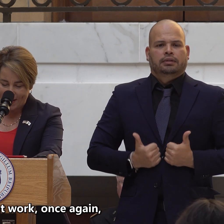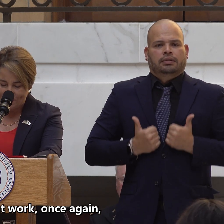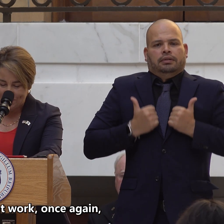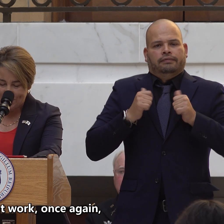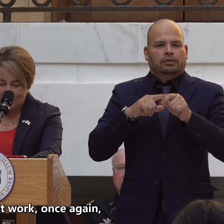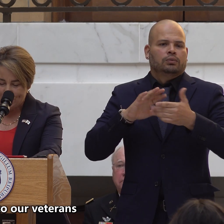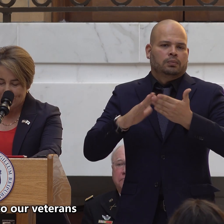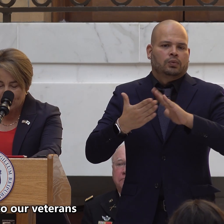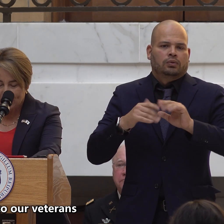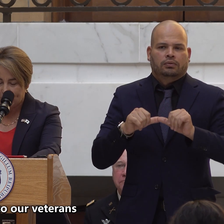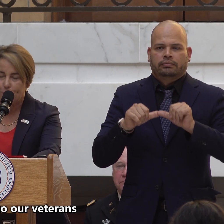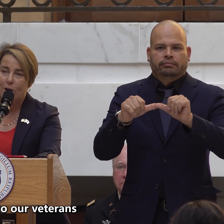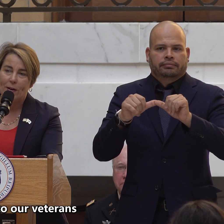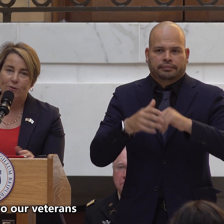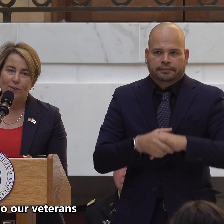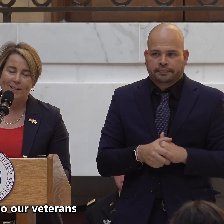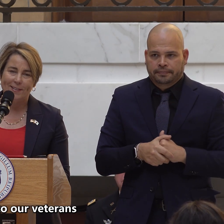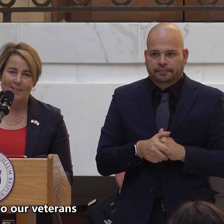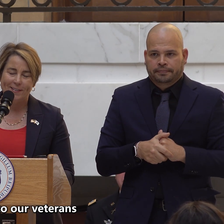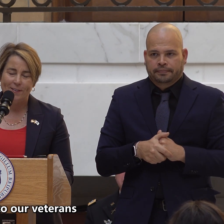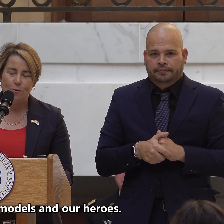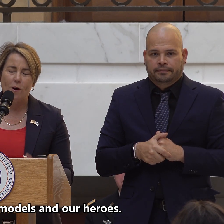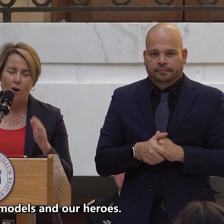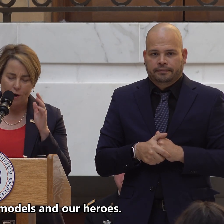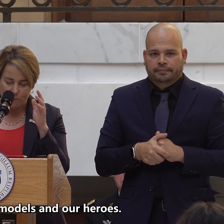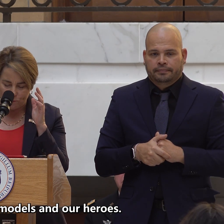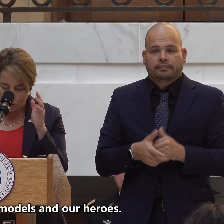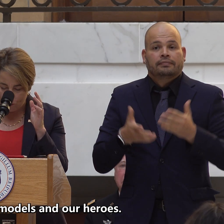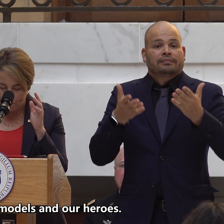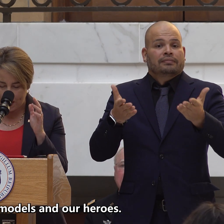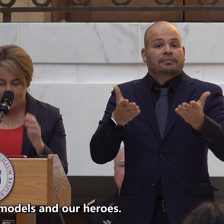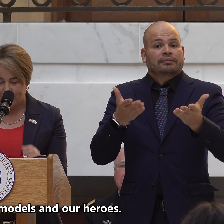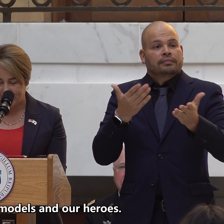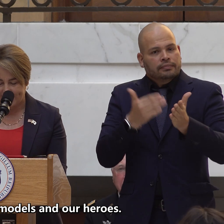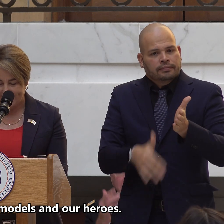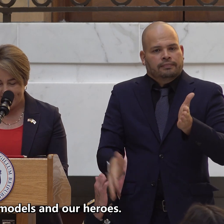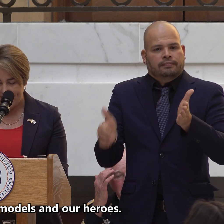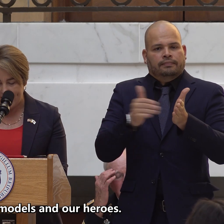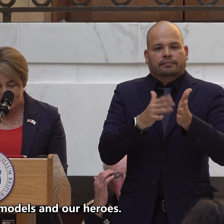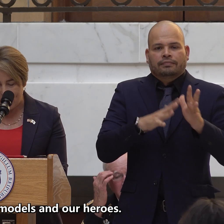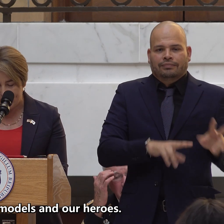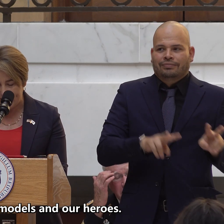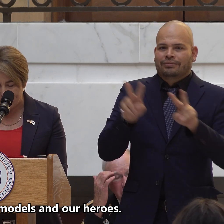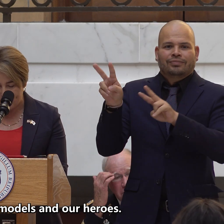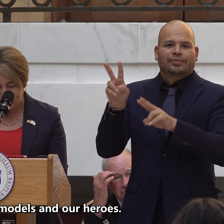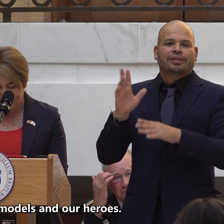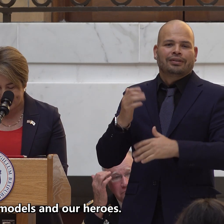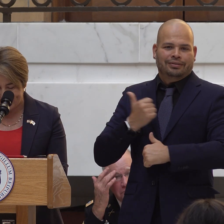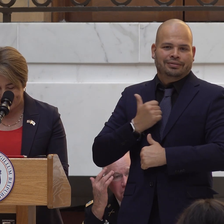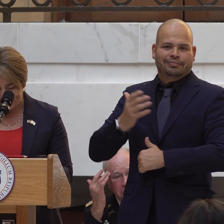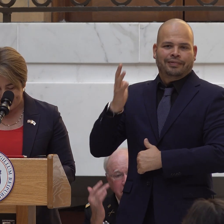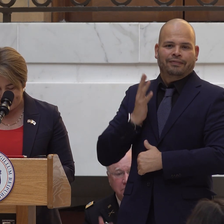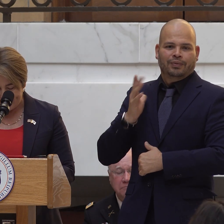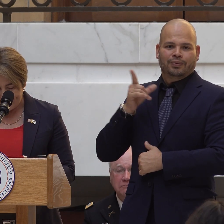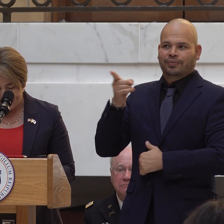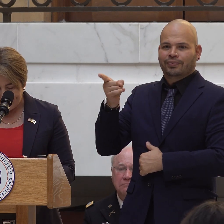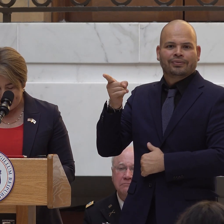once again, we look to our veterans, who are our role models and our heroes.